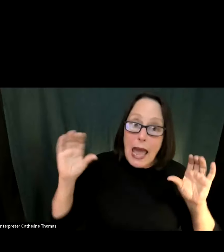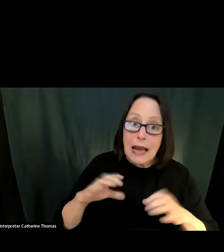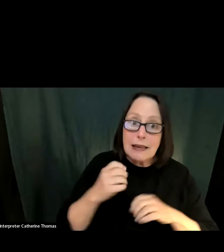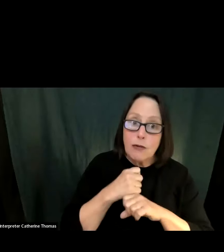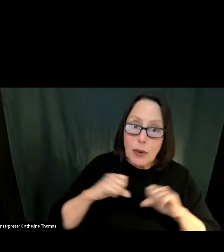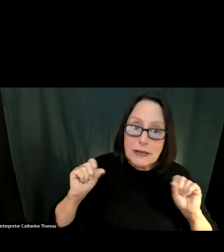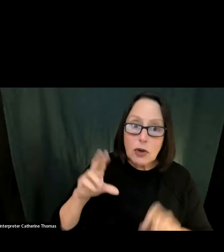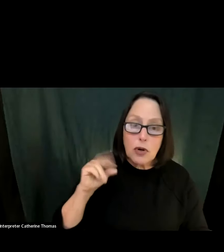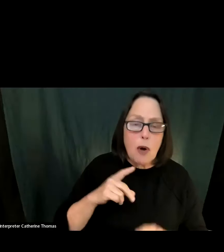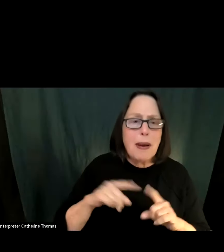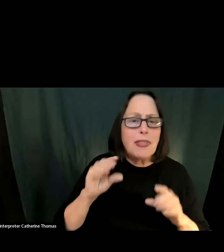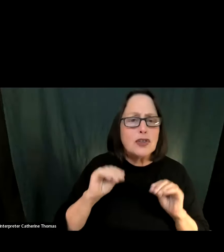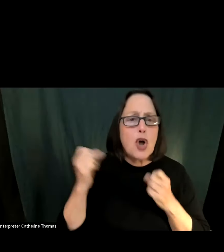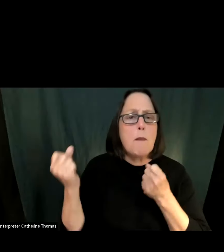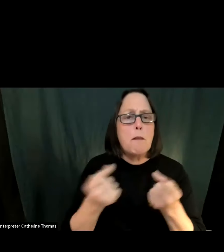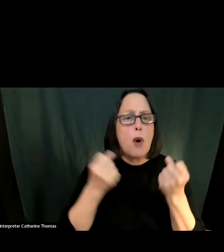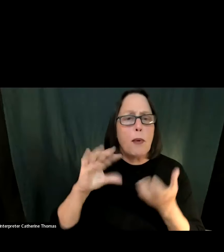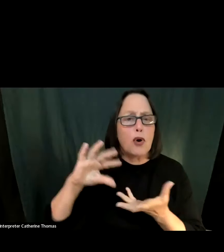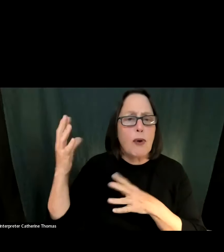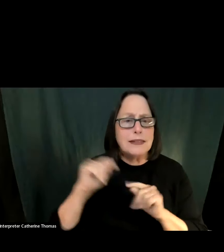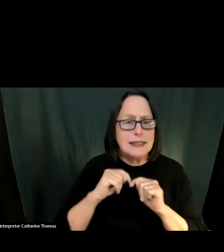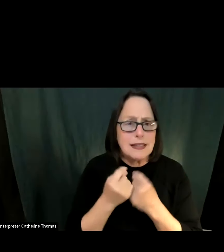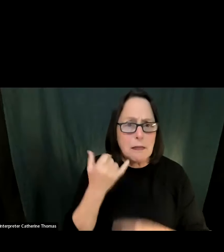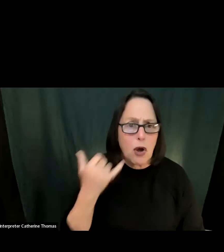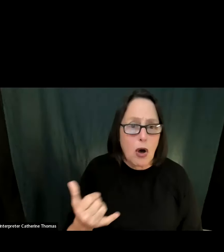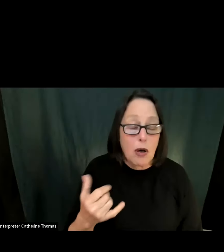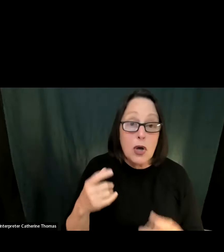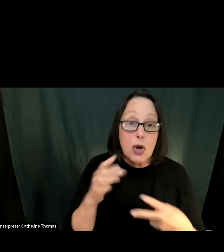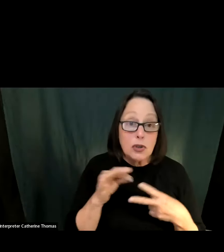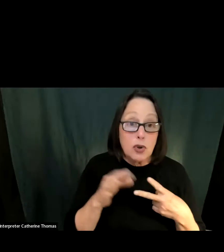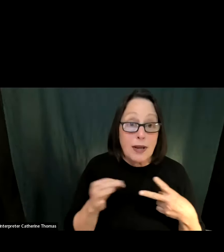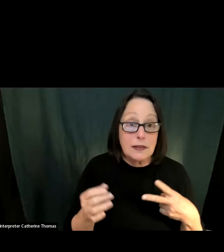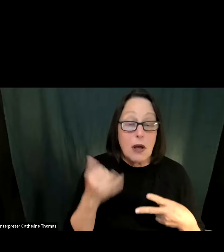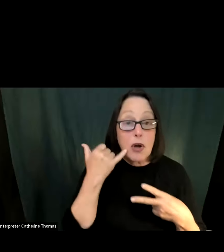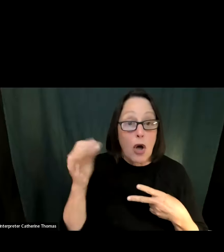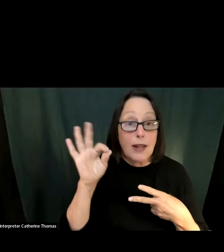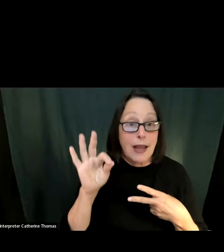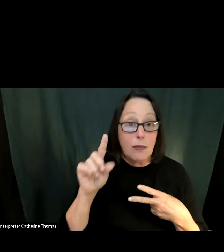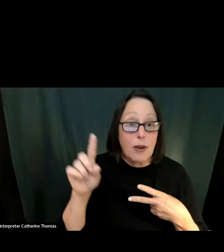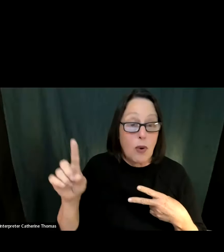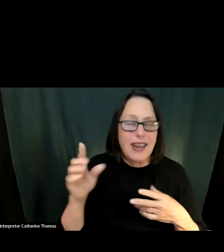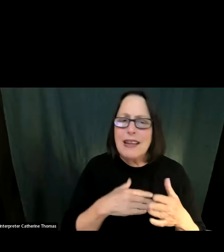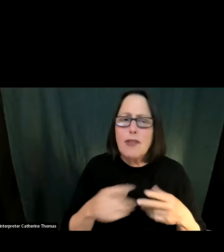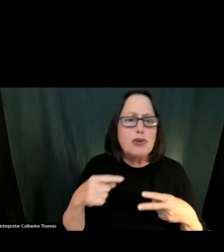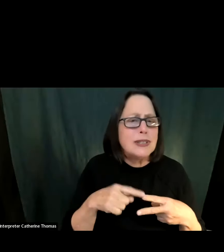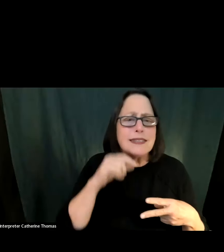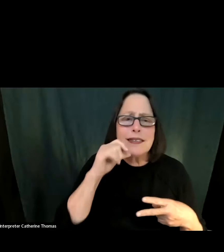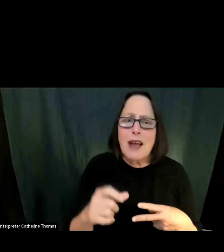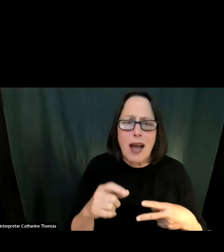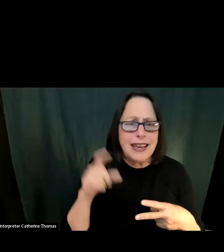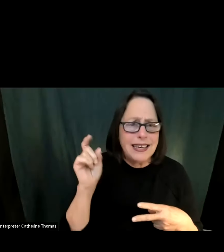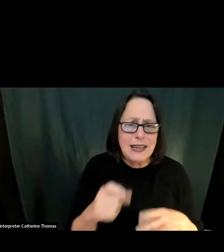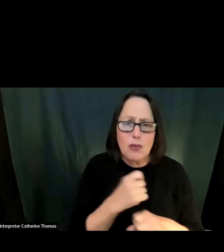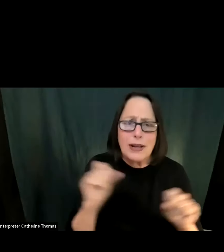there's no mobile crisis team to call. So my options are call 911, even though she's not an active rescue or at